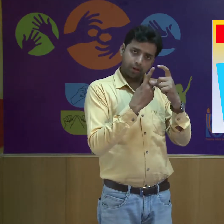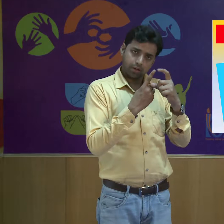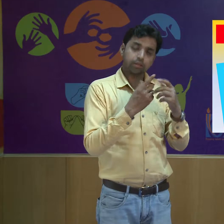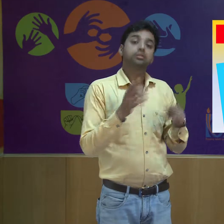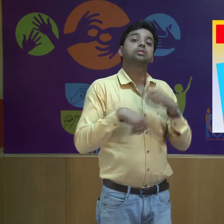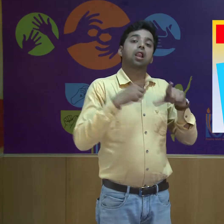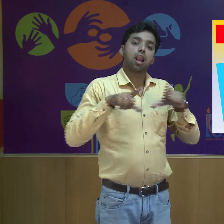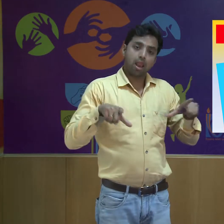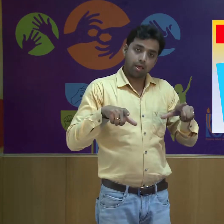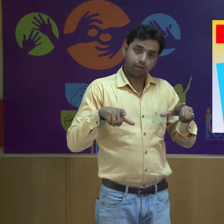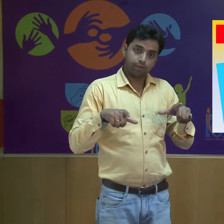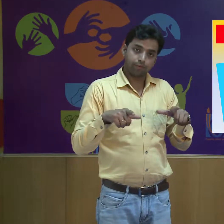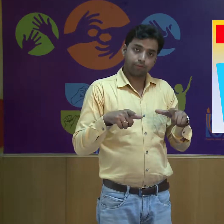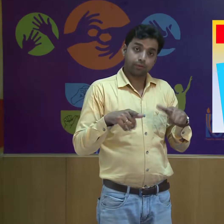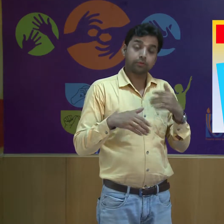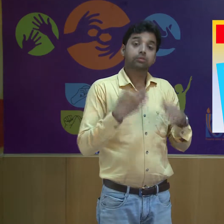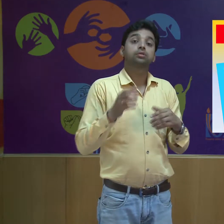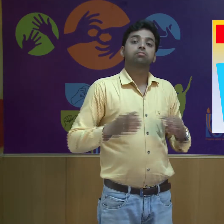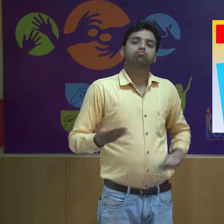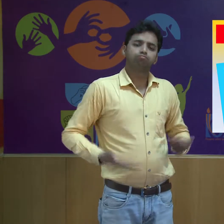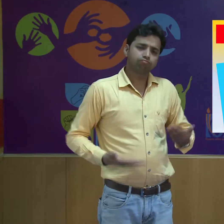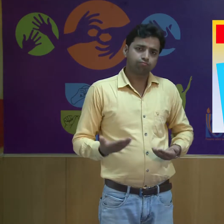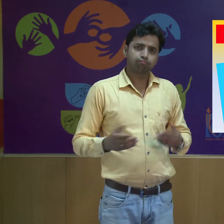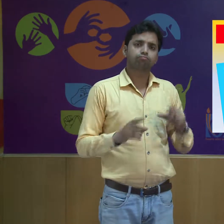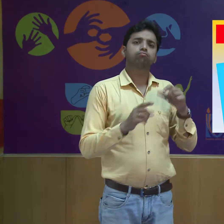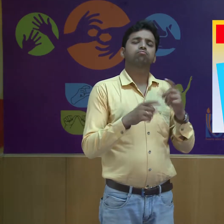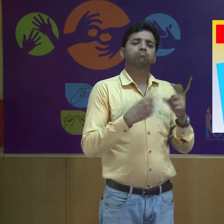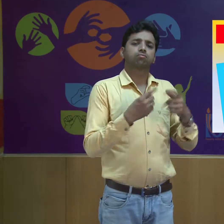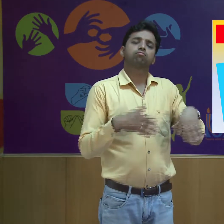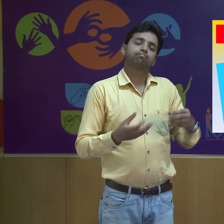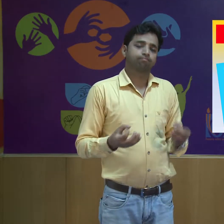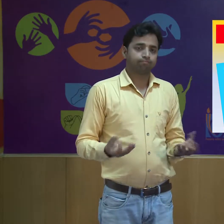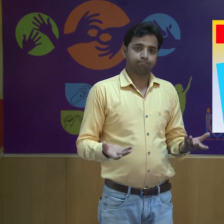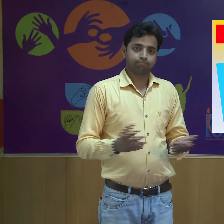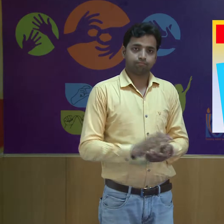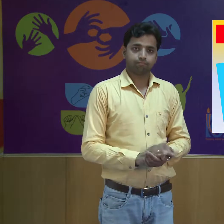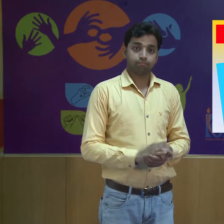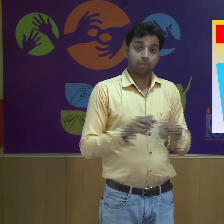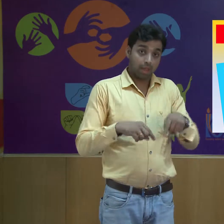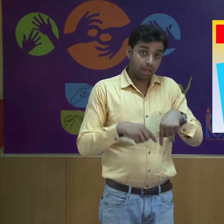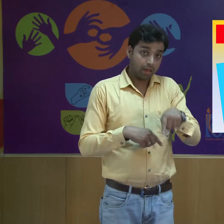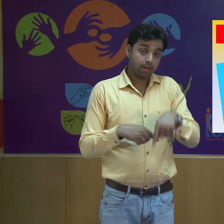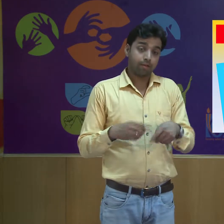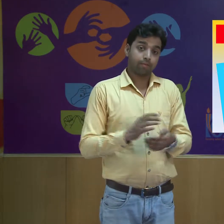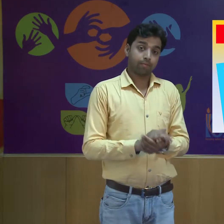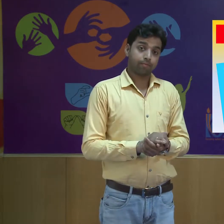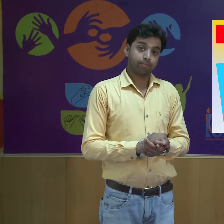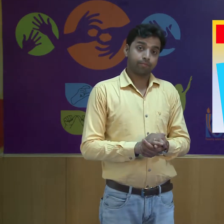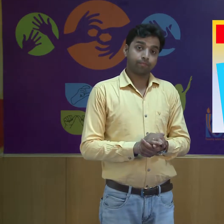language, customs, etc. and live in the